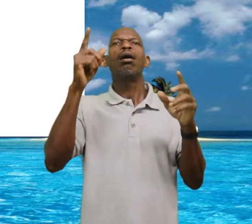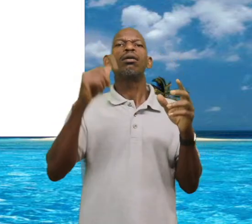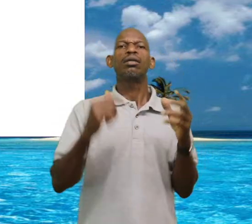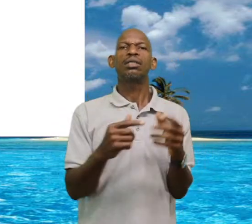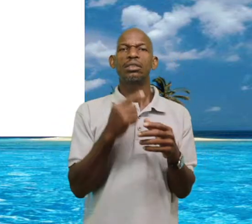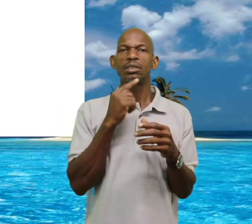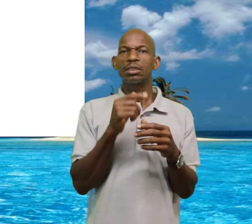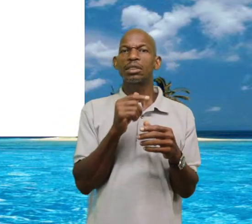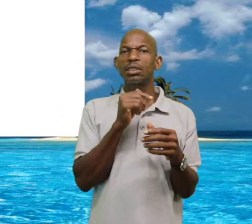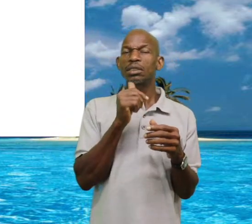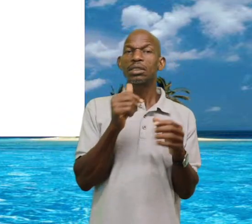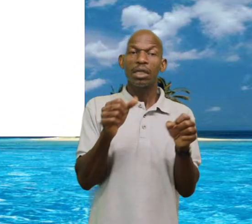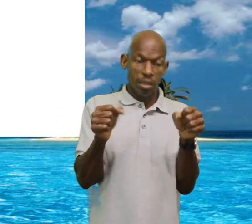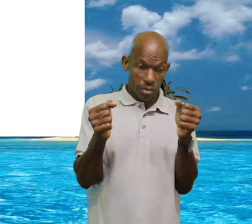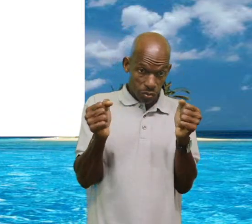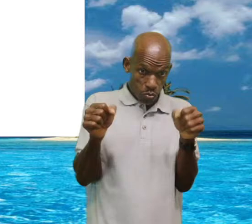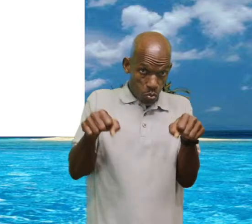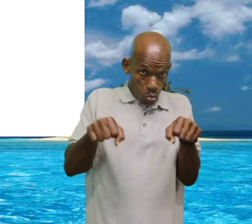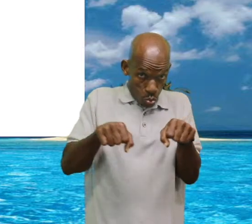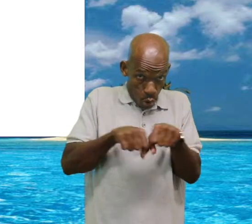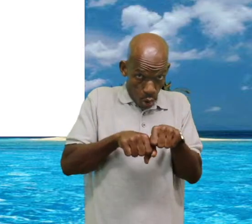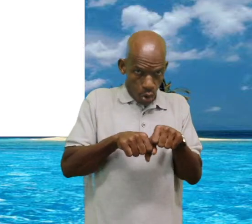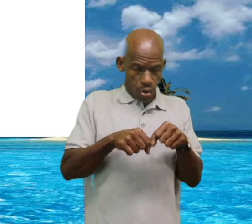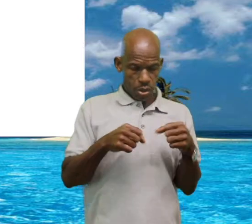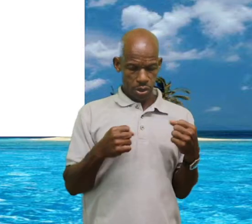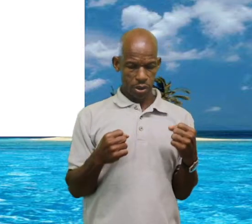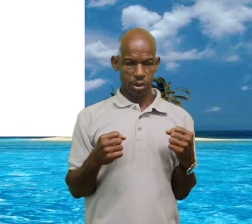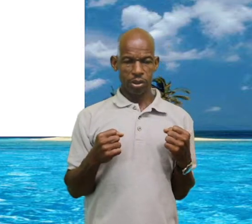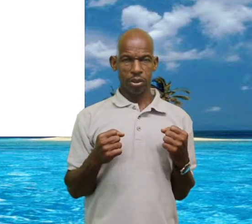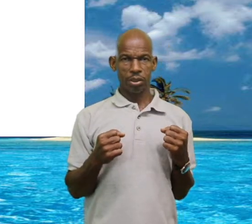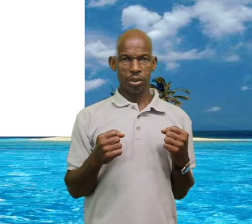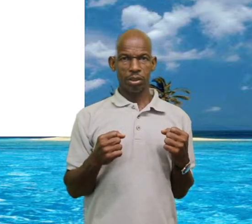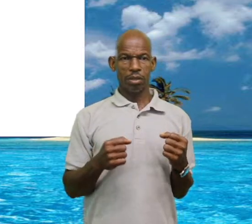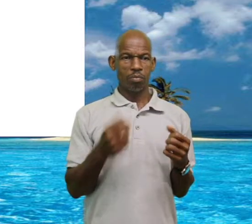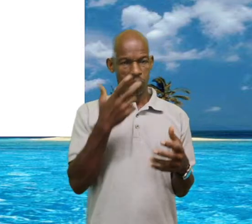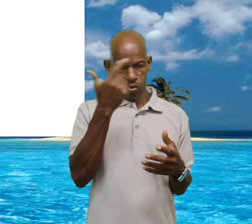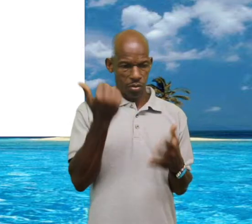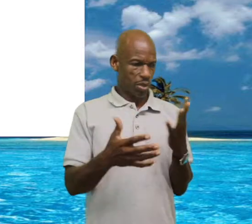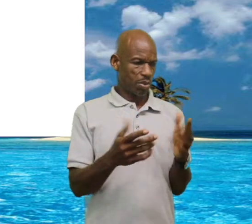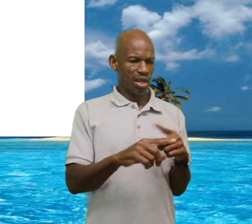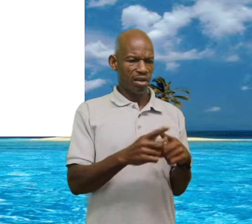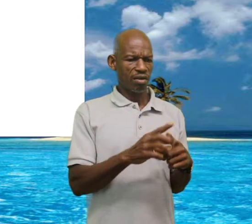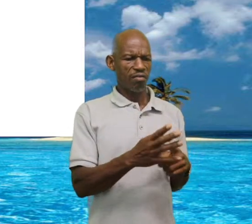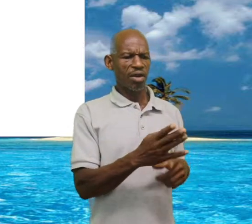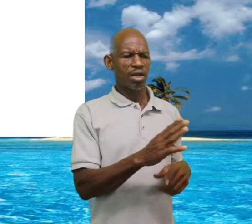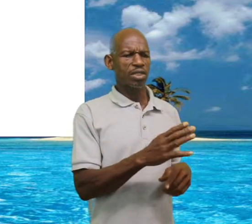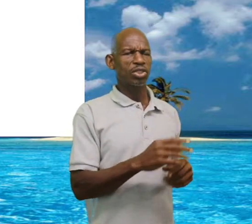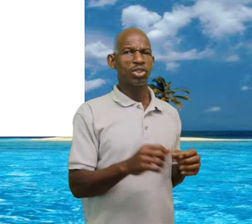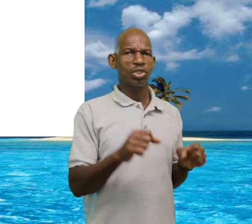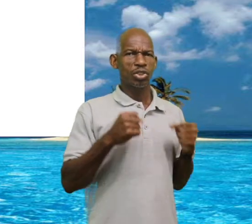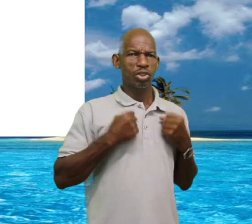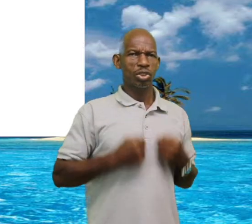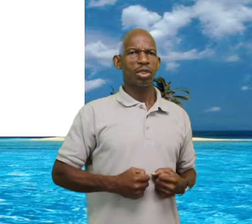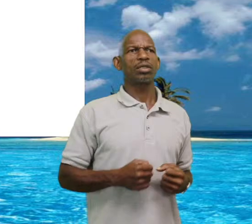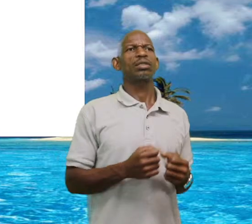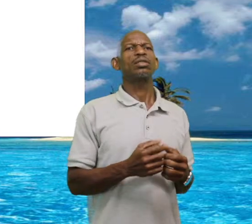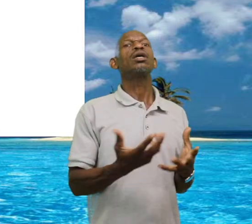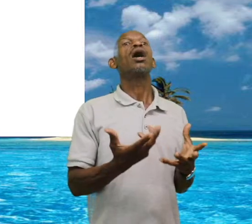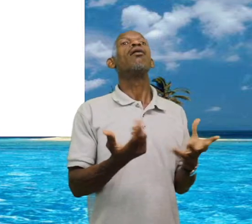the small shirt is blue, because it might have a number of shirts on the table or wherever. But